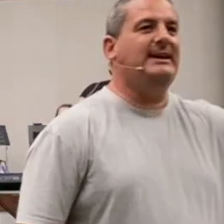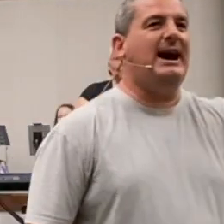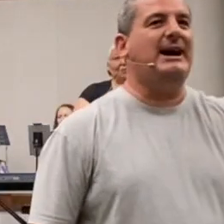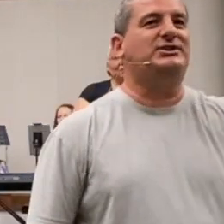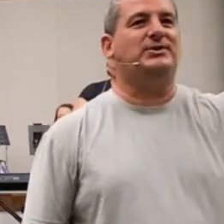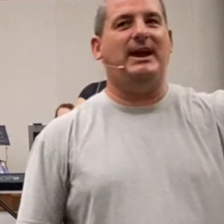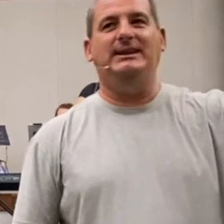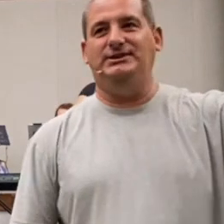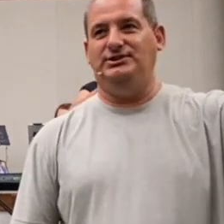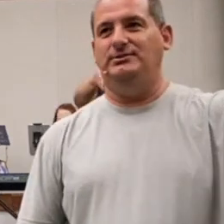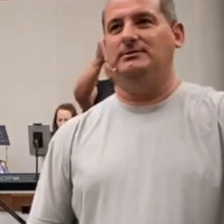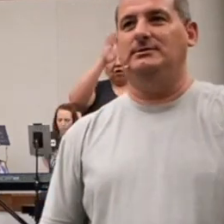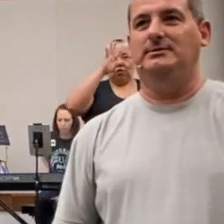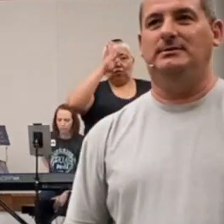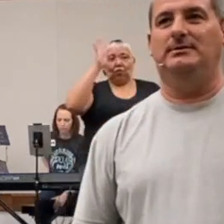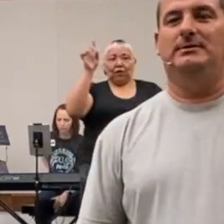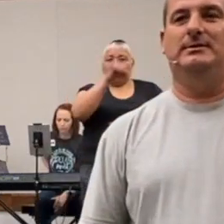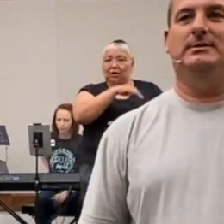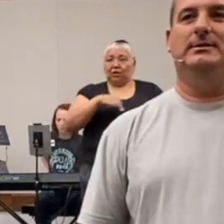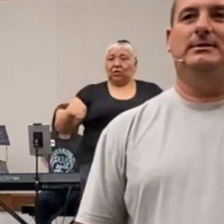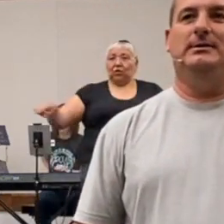is that God created you